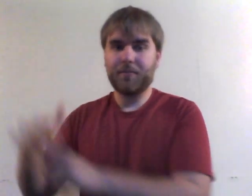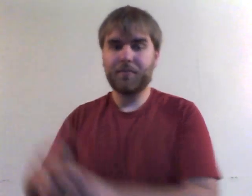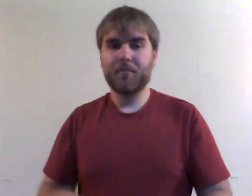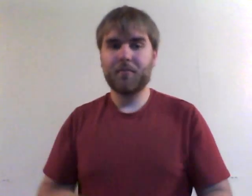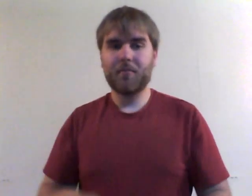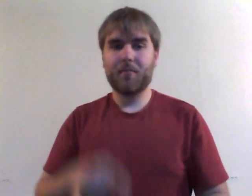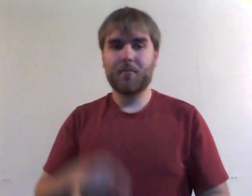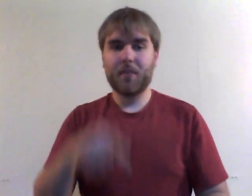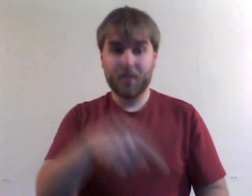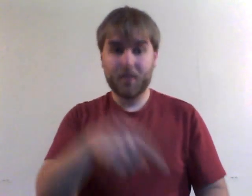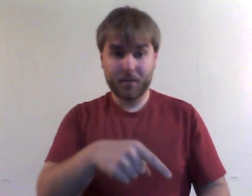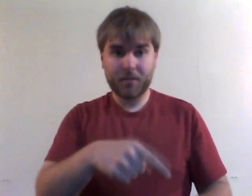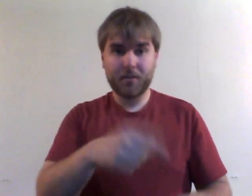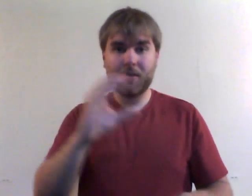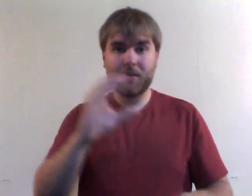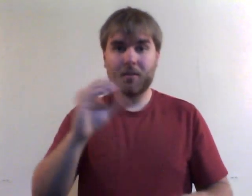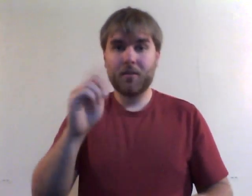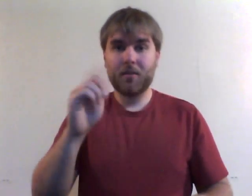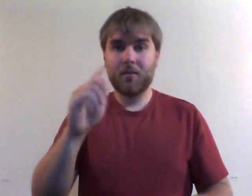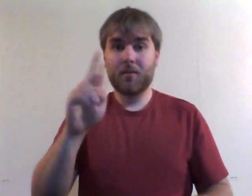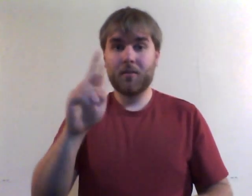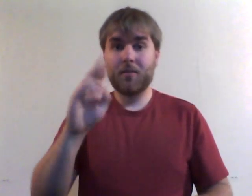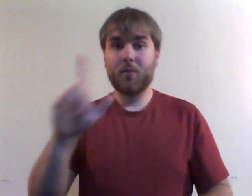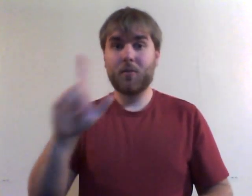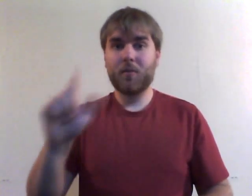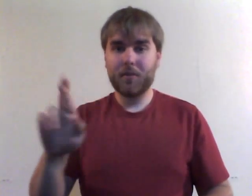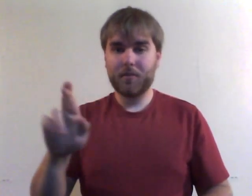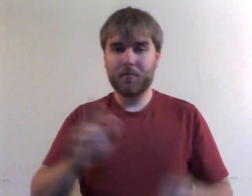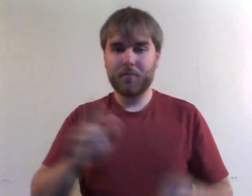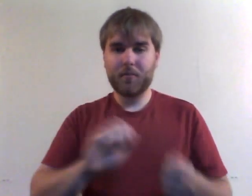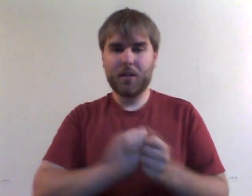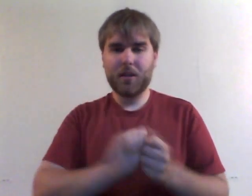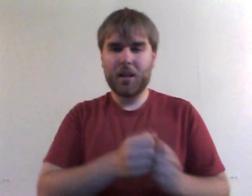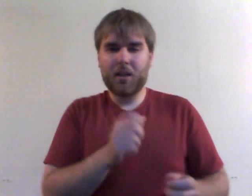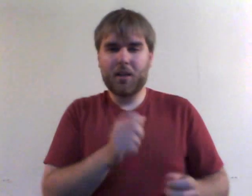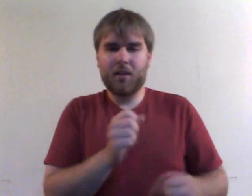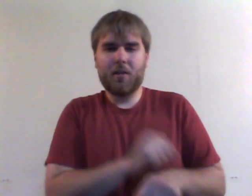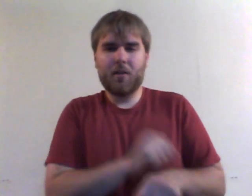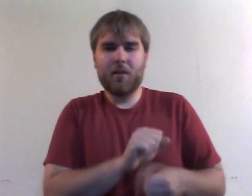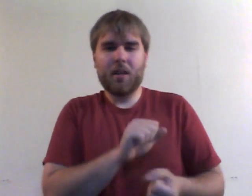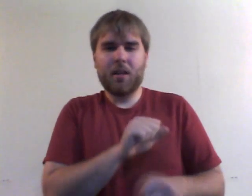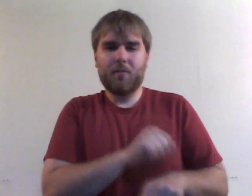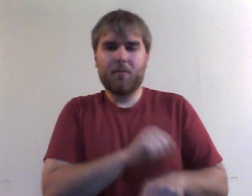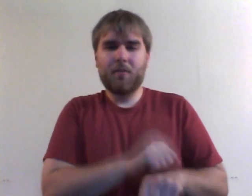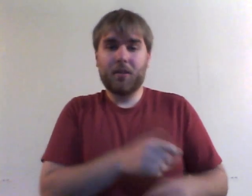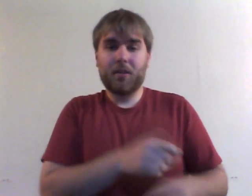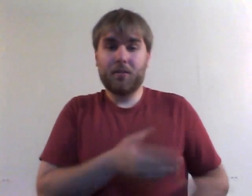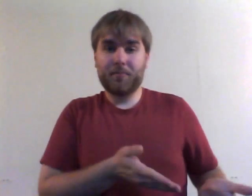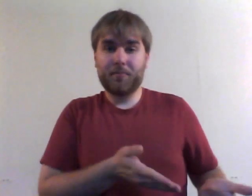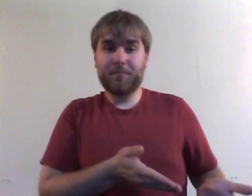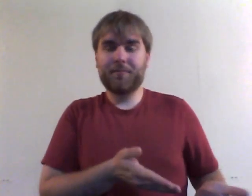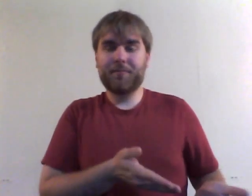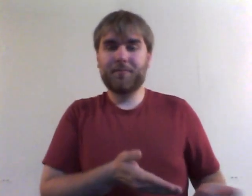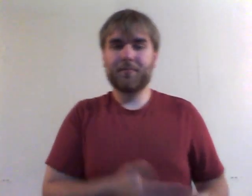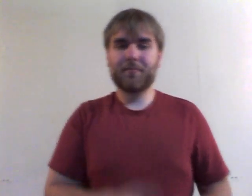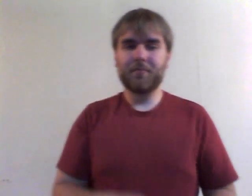After you turn the power on, there's going to be four possible controls to make your helicopter fly. First of all, you have a throttle, which is